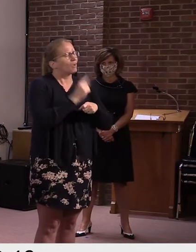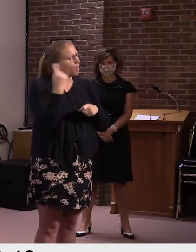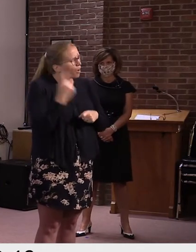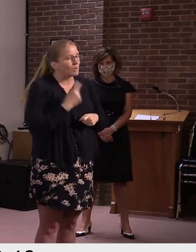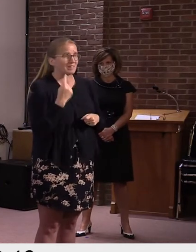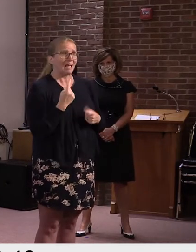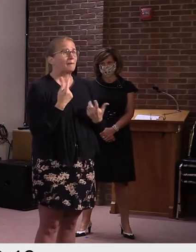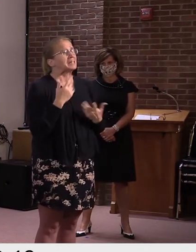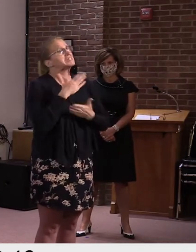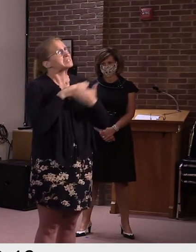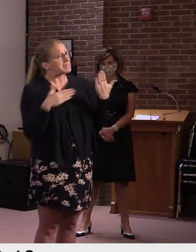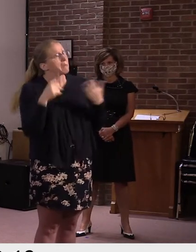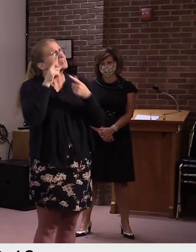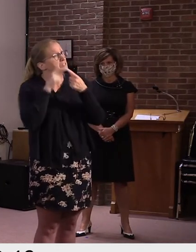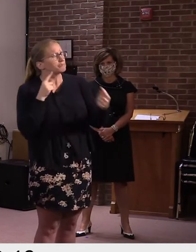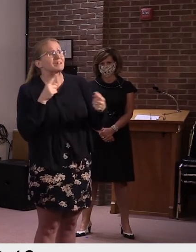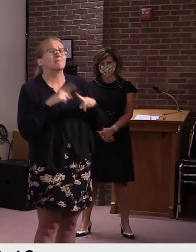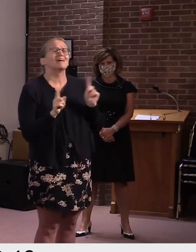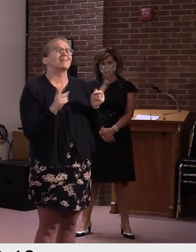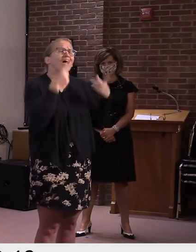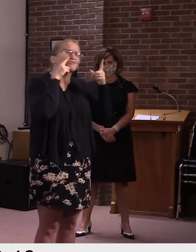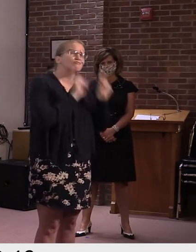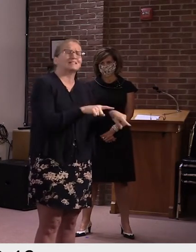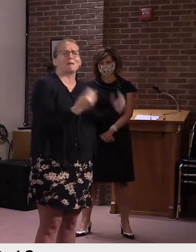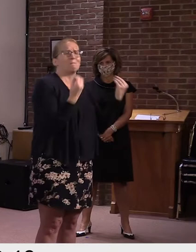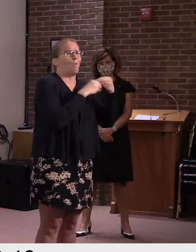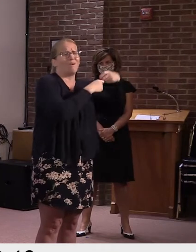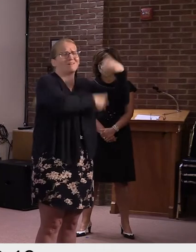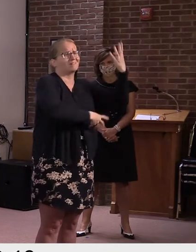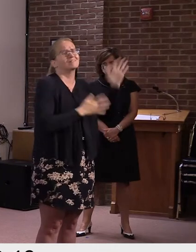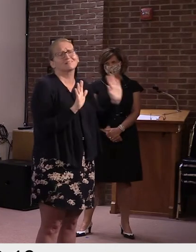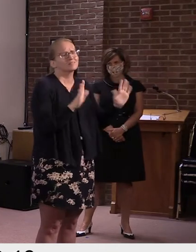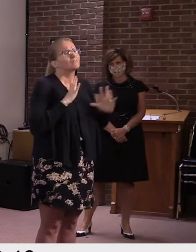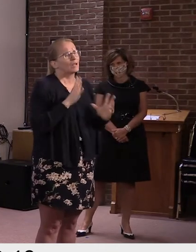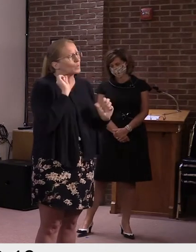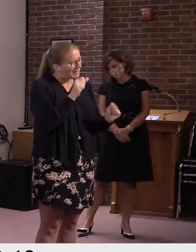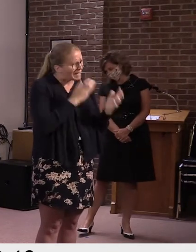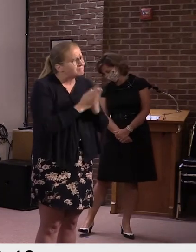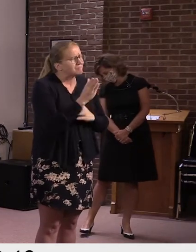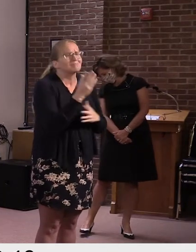than don't. And I think we can get through this. Commissioner Sherling.